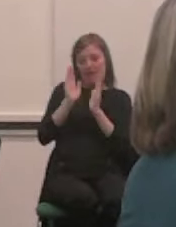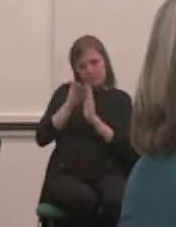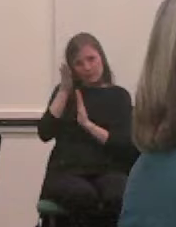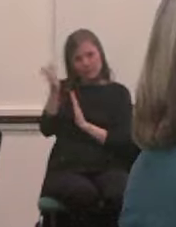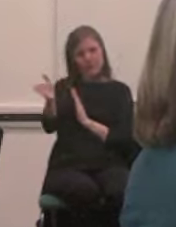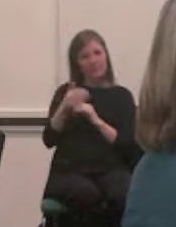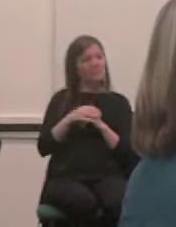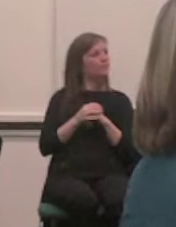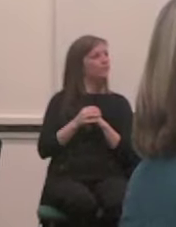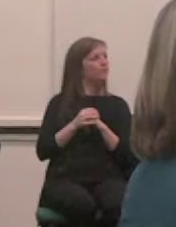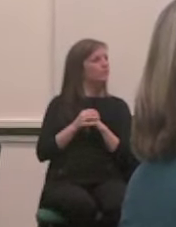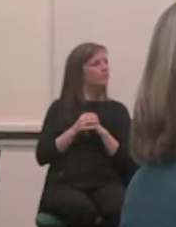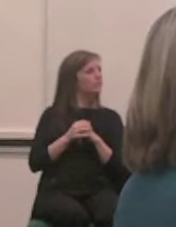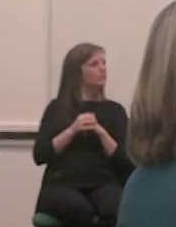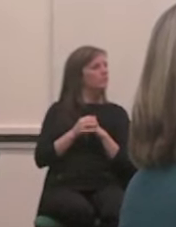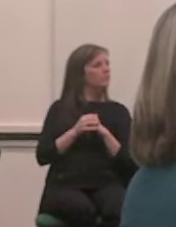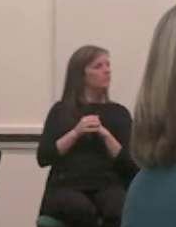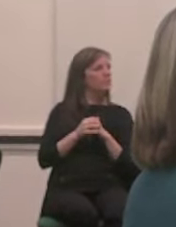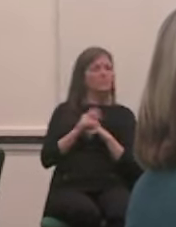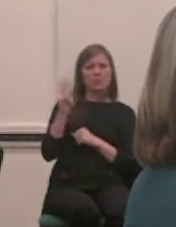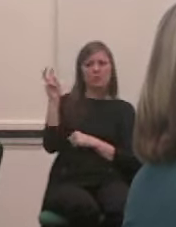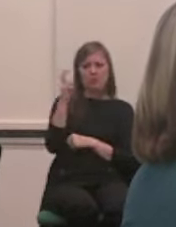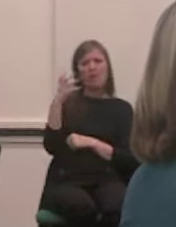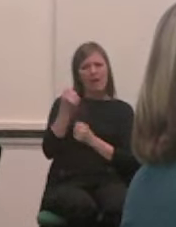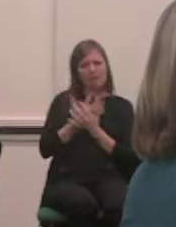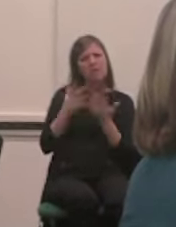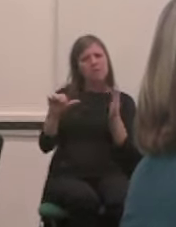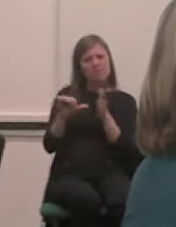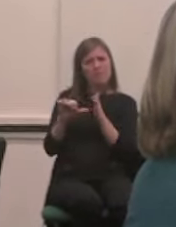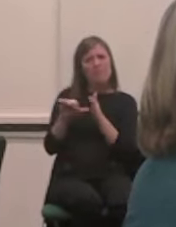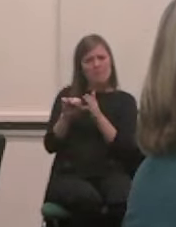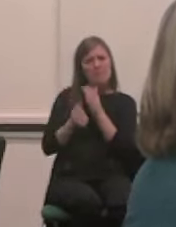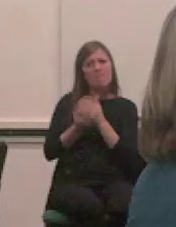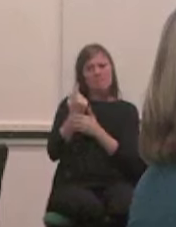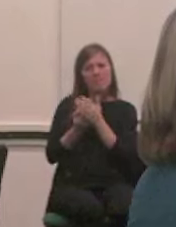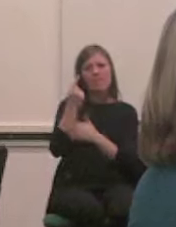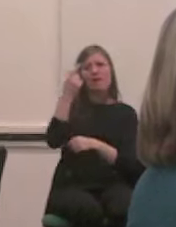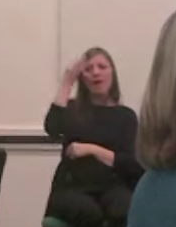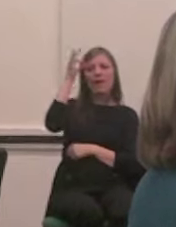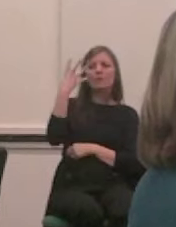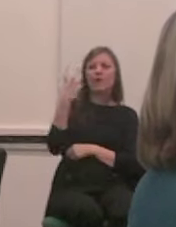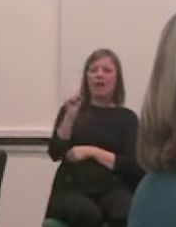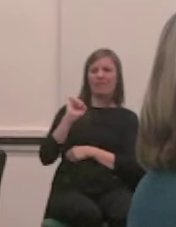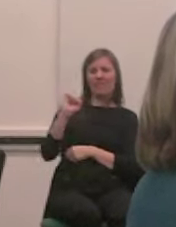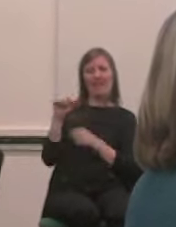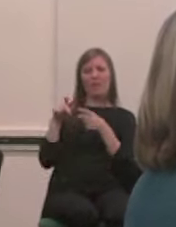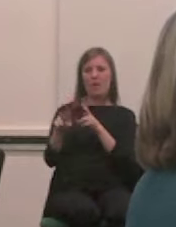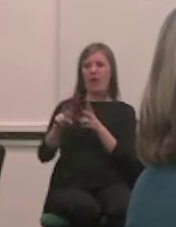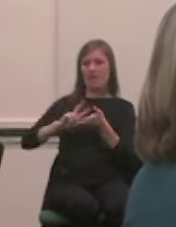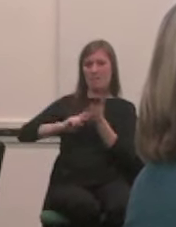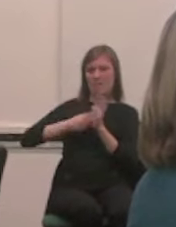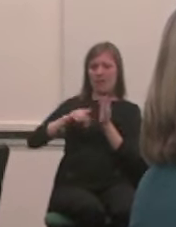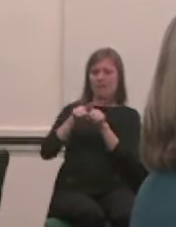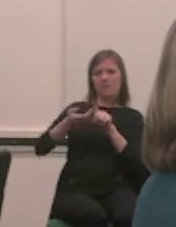cover that. Stoke's got a lot of problems. Basically, the council have this 70s approach to planning where they